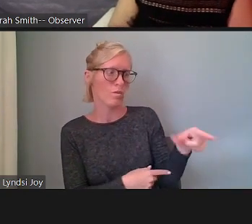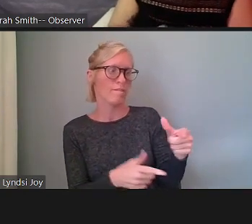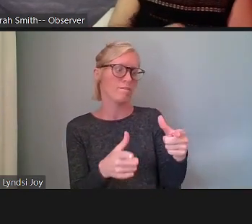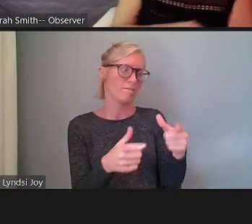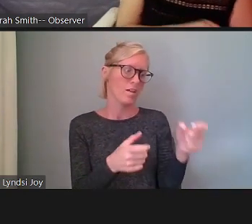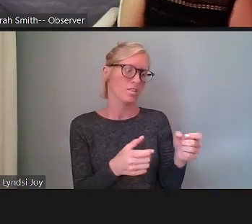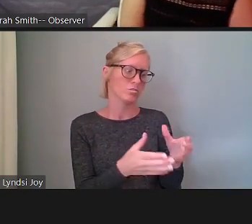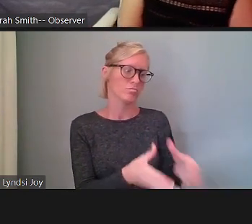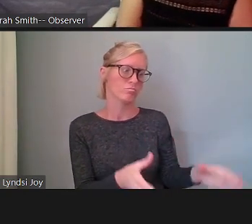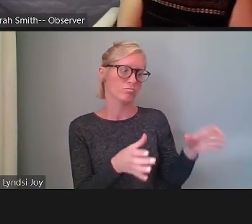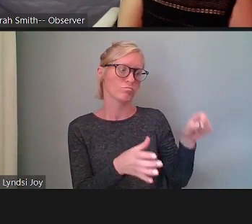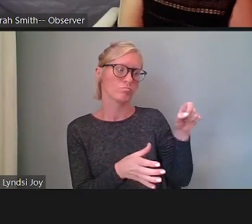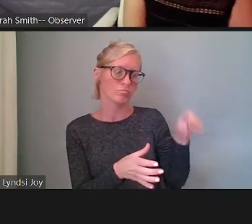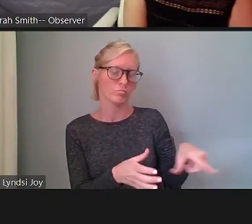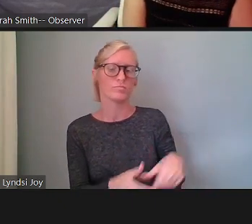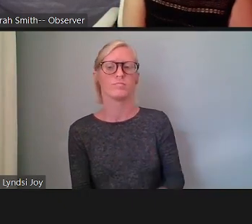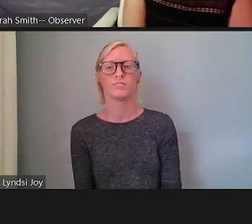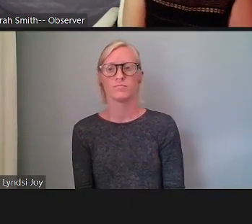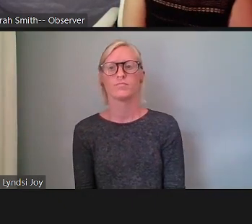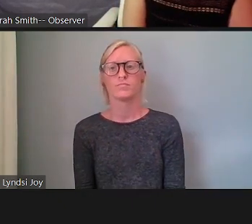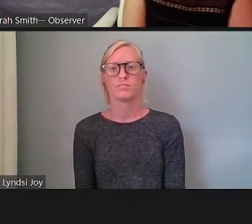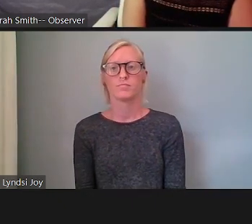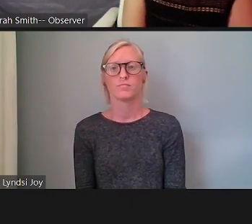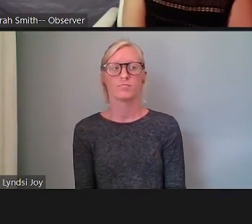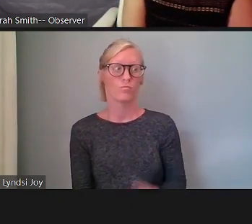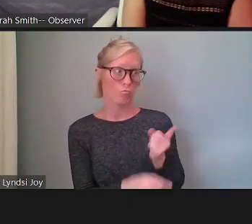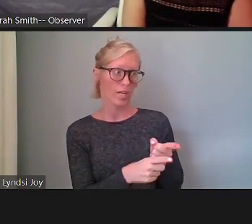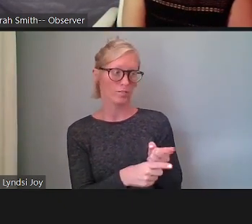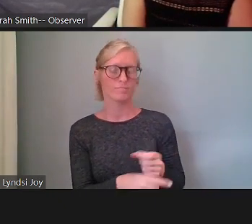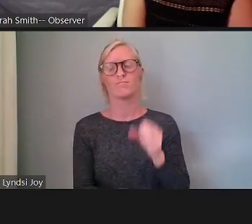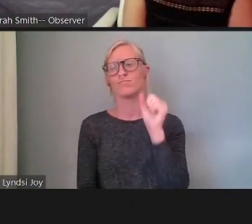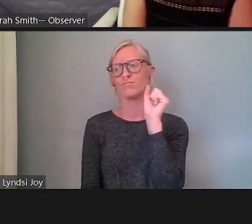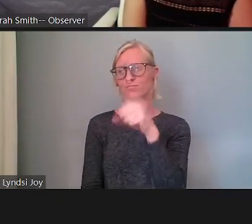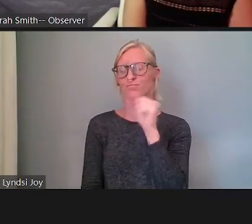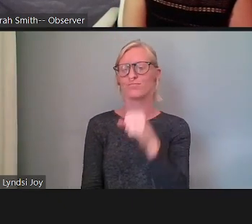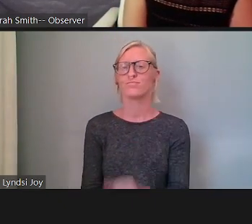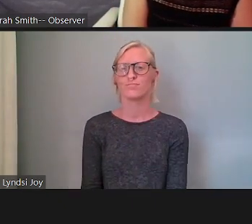immediately in a bin, a closed bin, right?